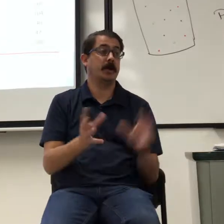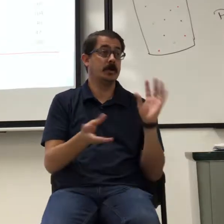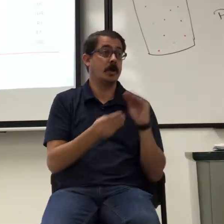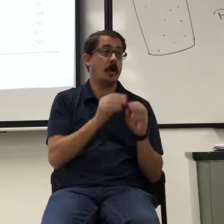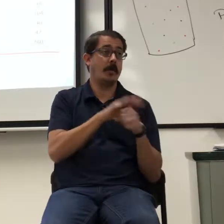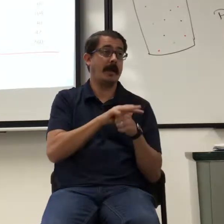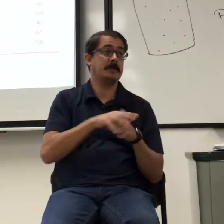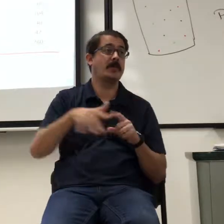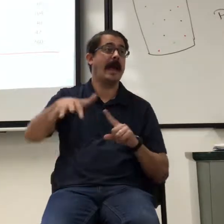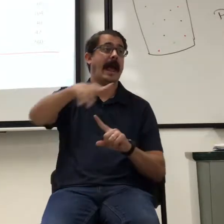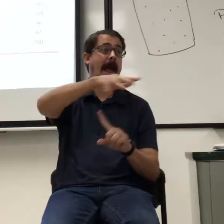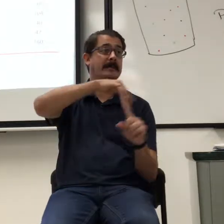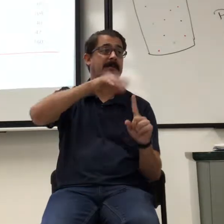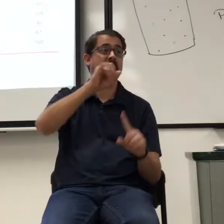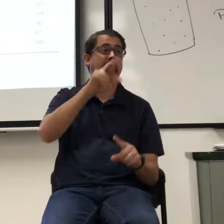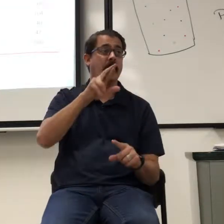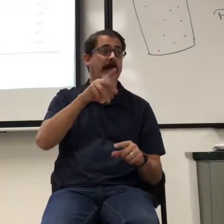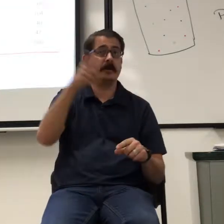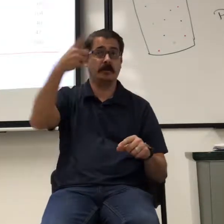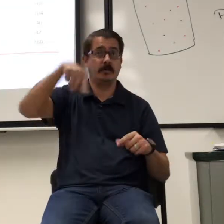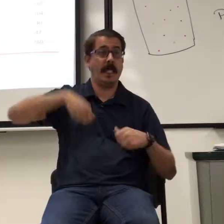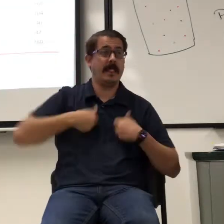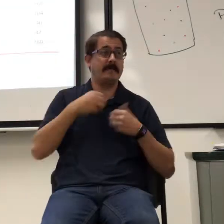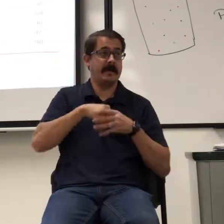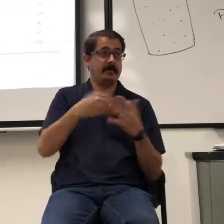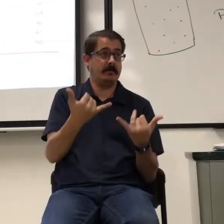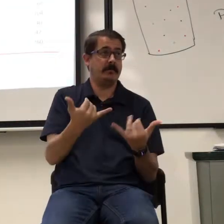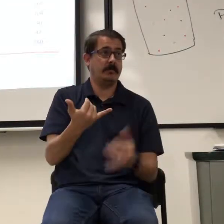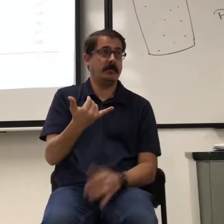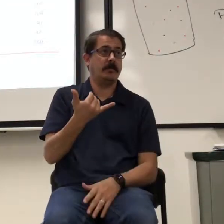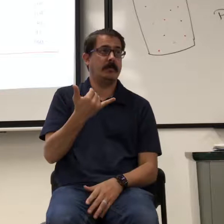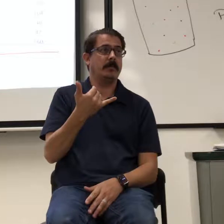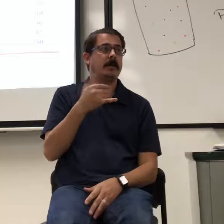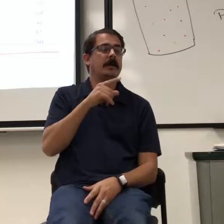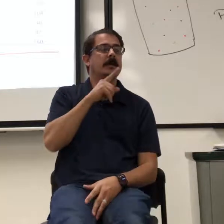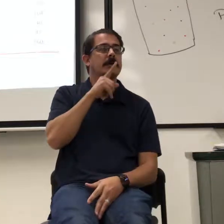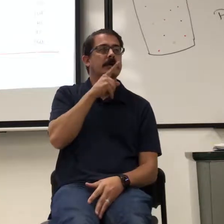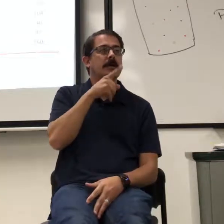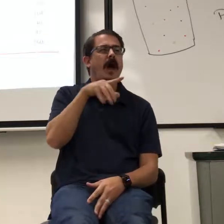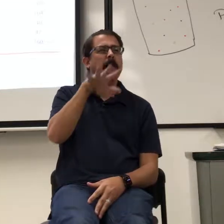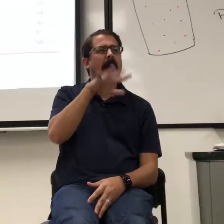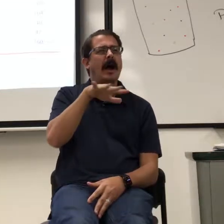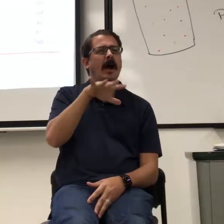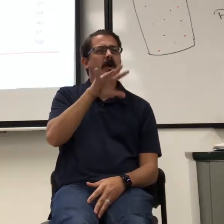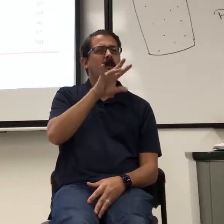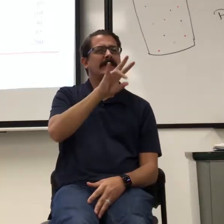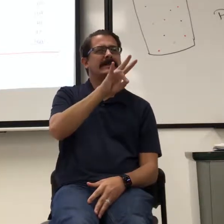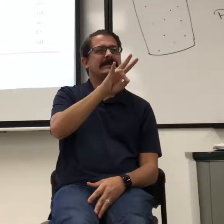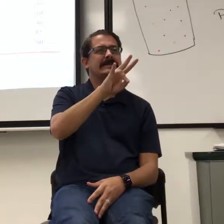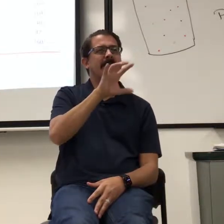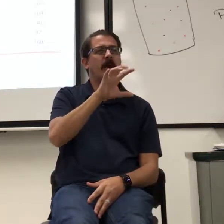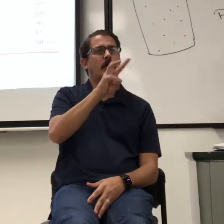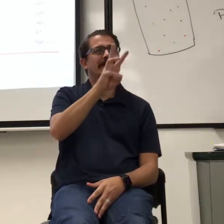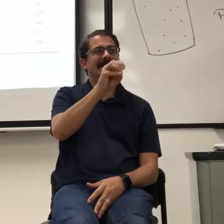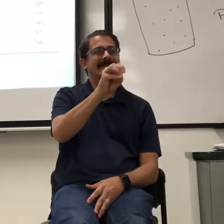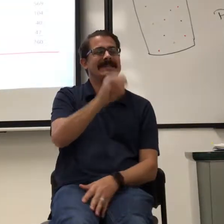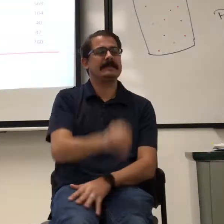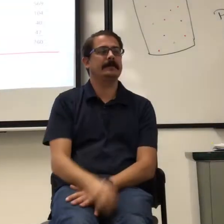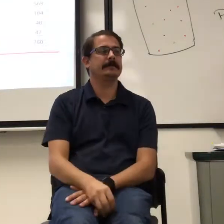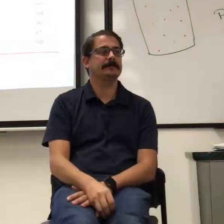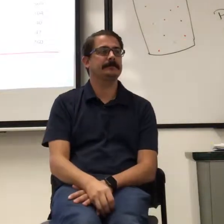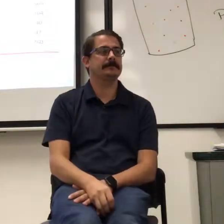of the atmospheric air that you live under, it is about 760.